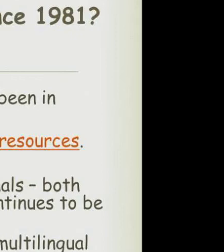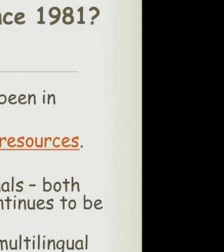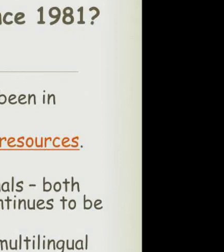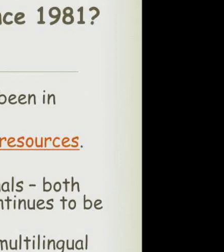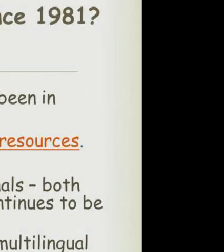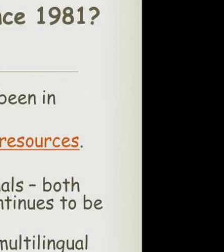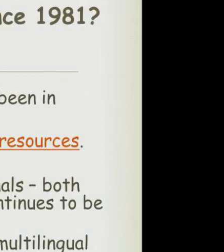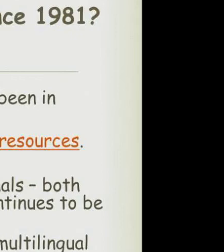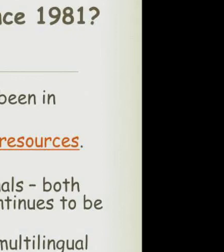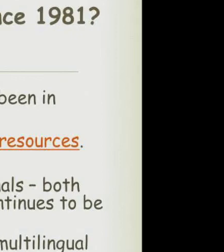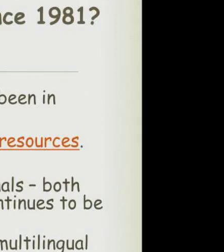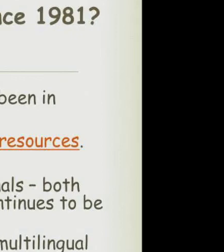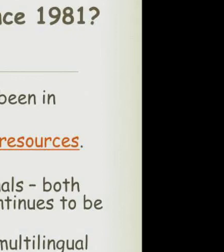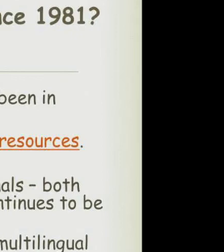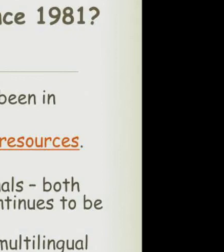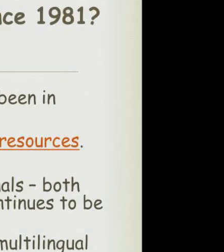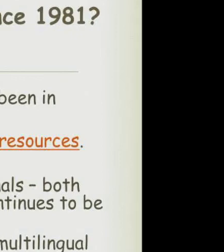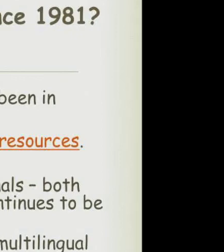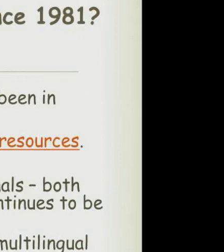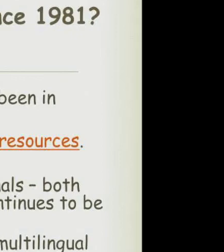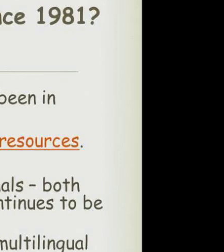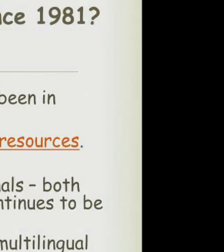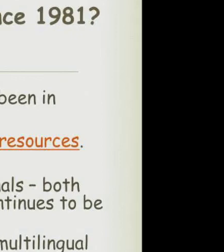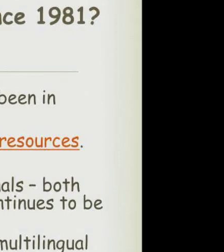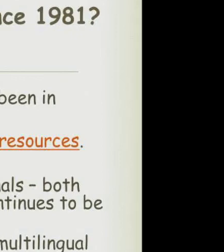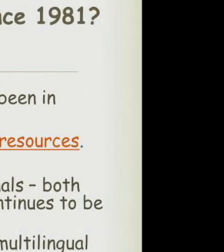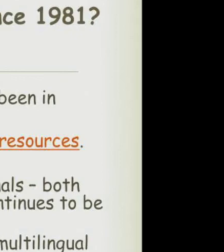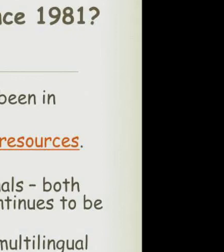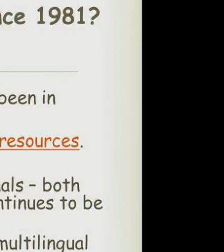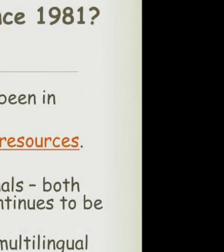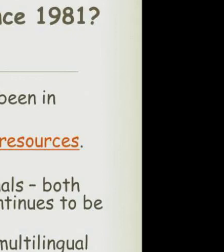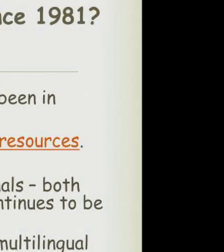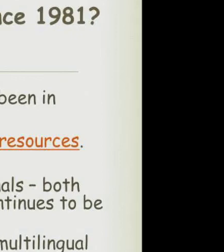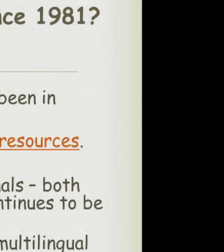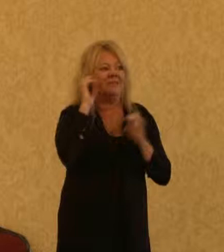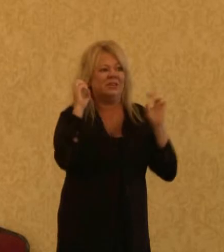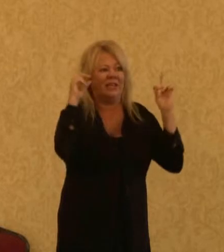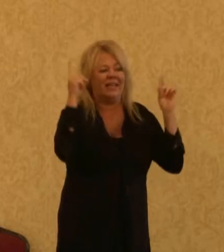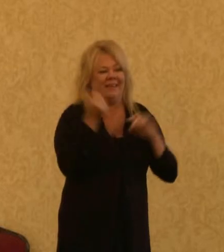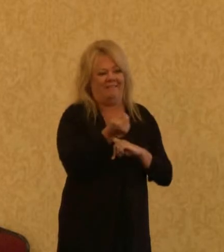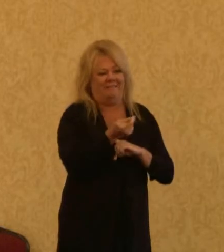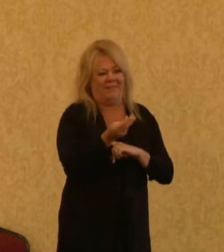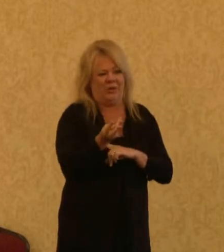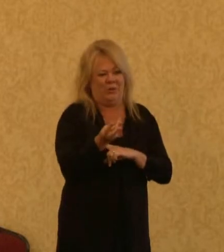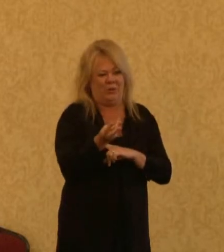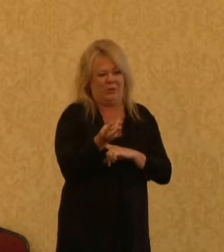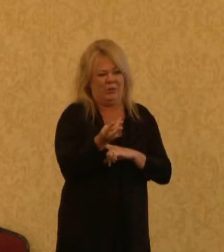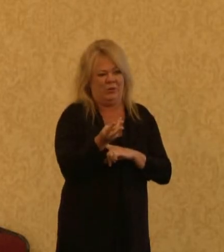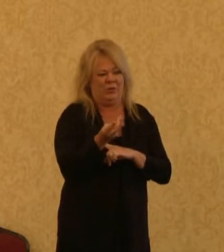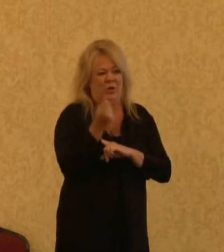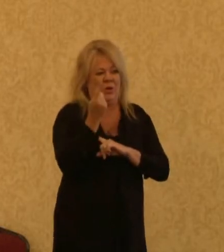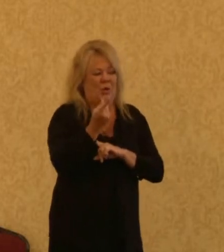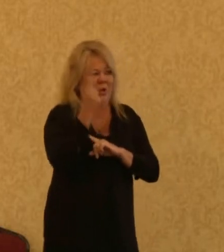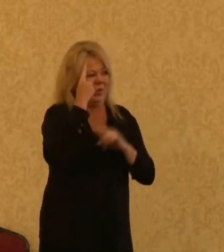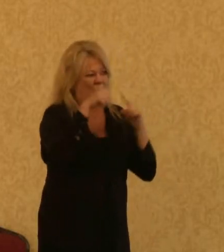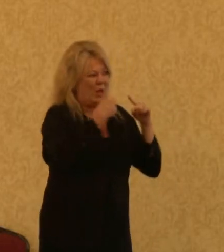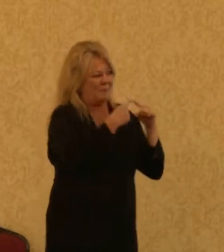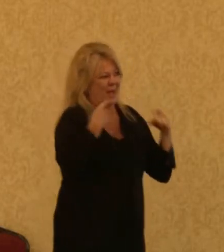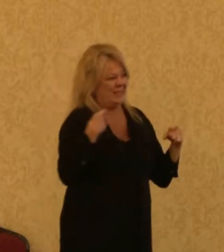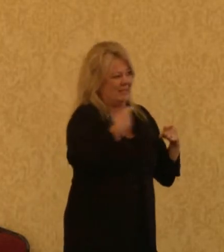trilingual interpreting resources. When I post this PowerPoint, these links will all help you